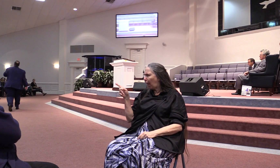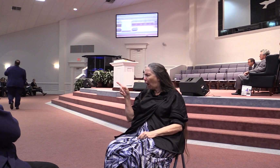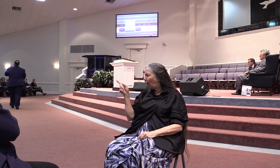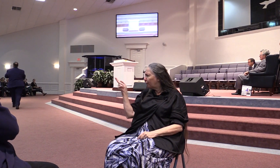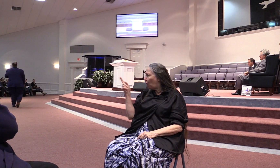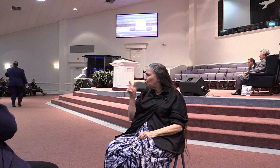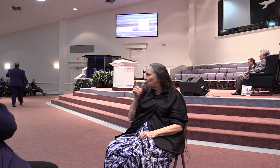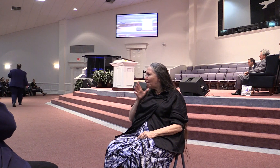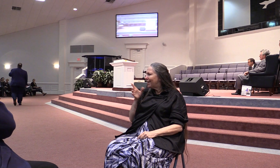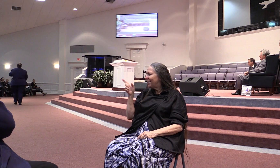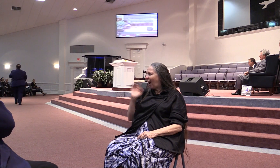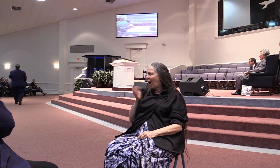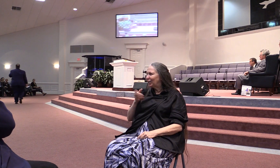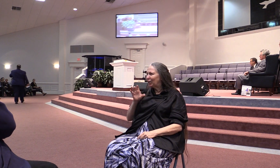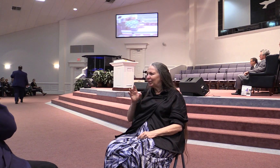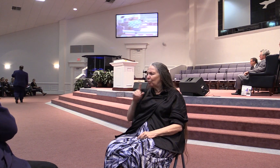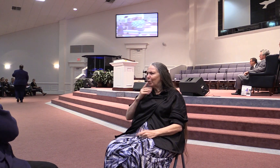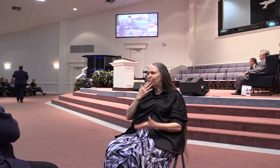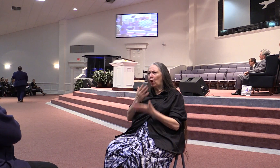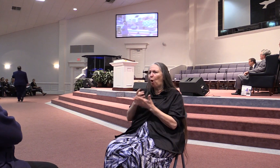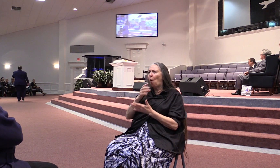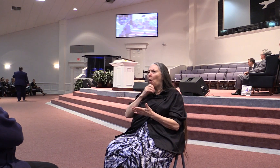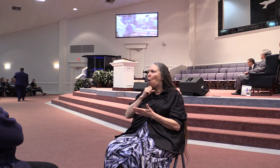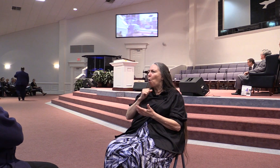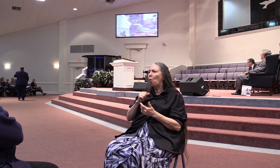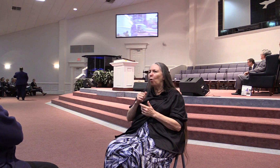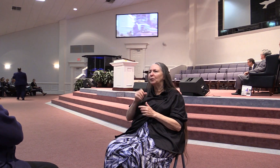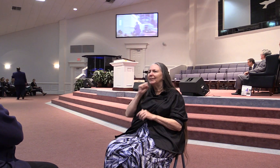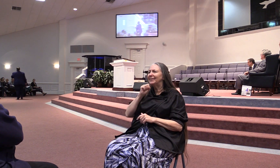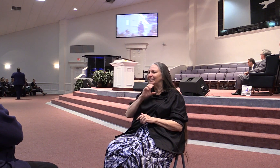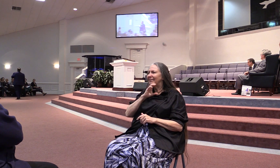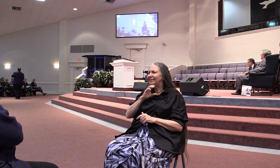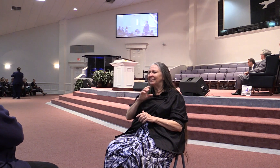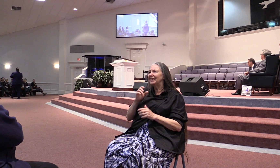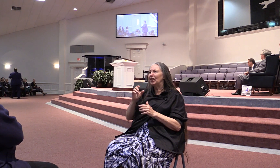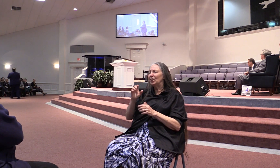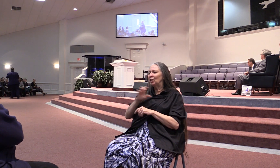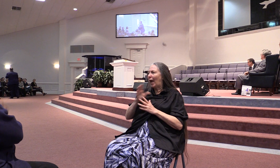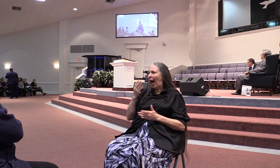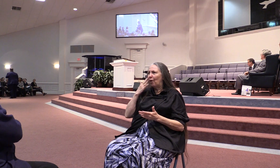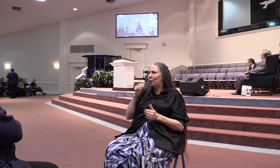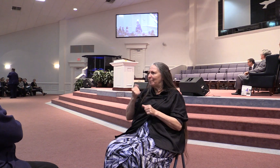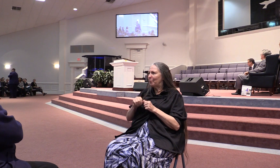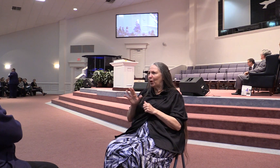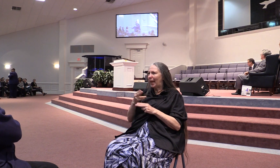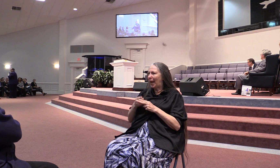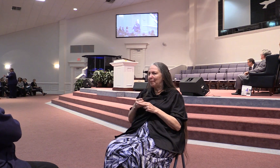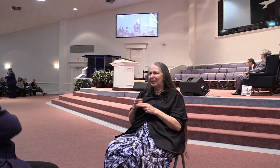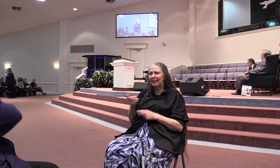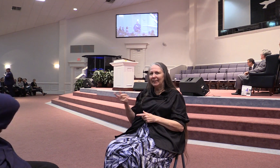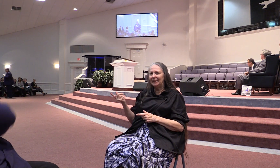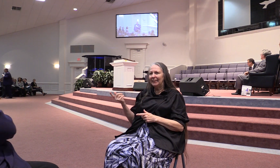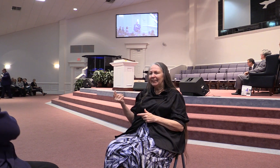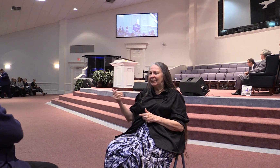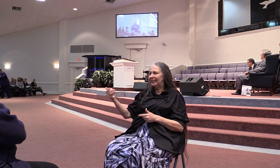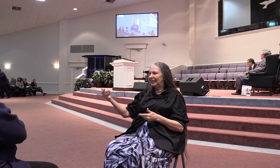dear lady in our church, one of our founding members, been there since day one. Folks in our church don't even know her name. If she was here, she'd